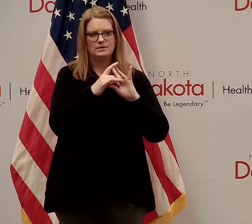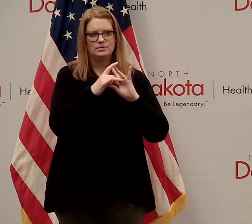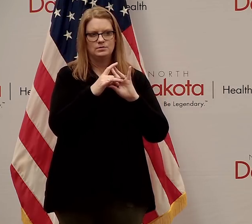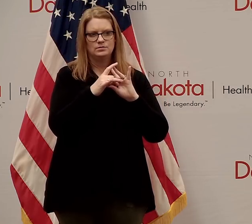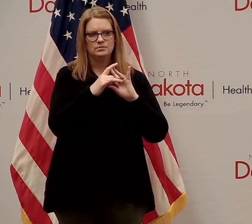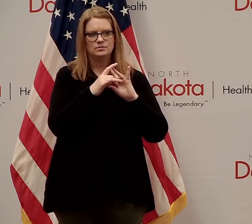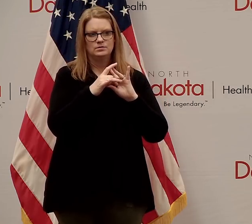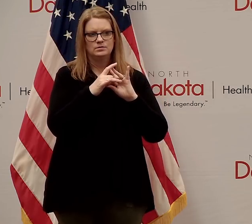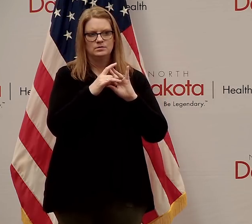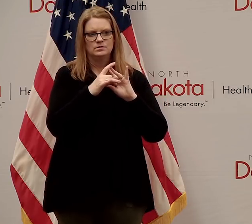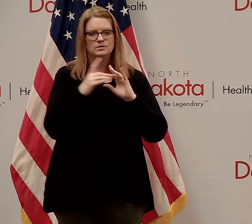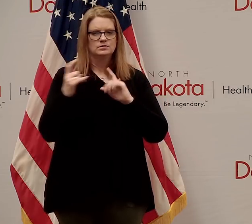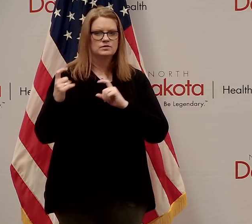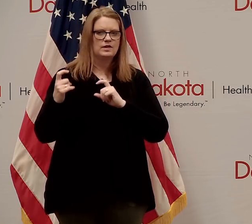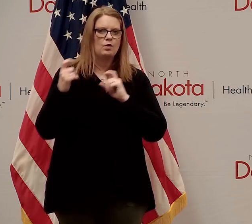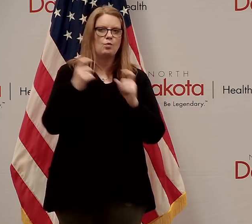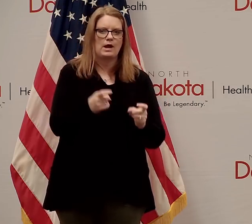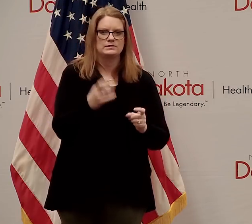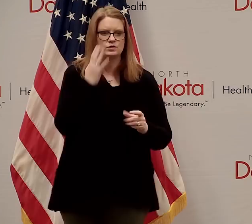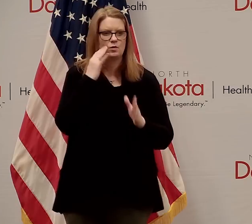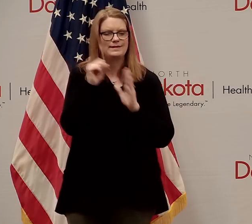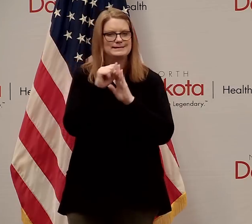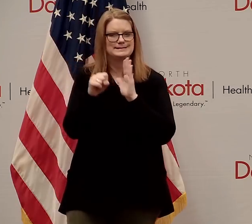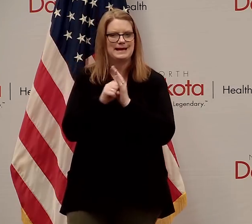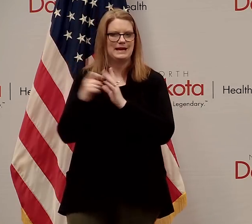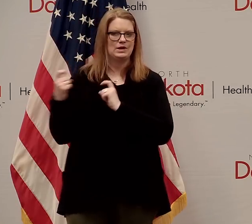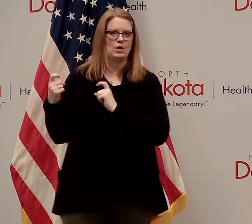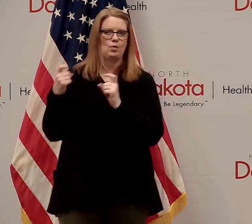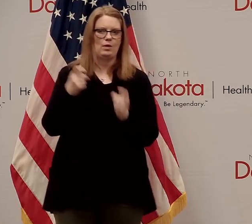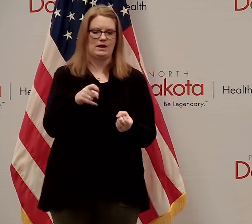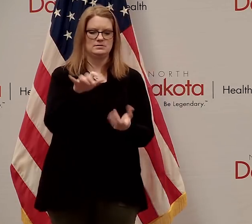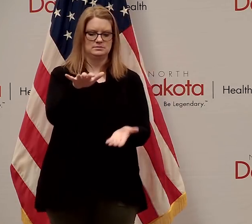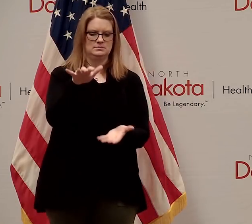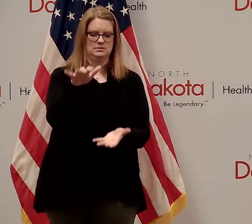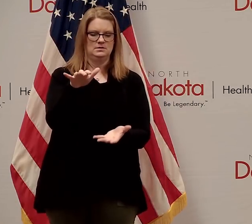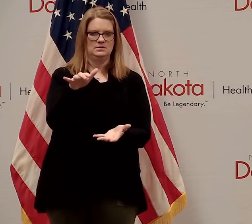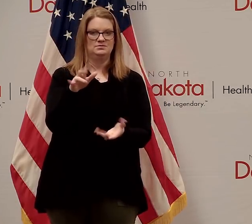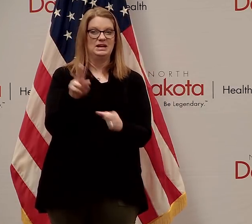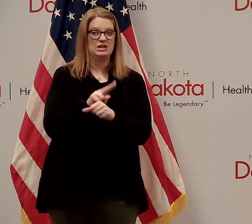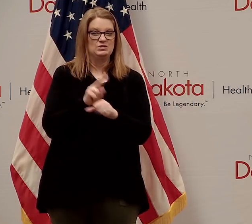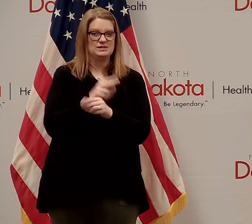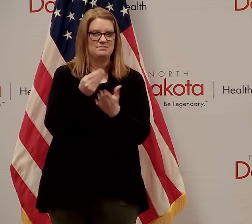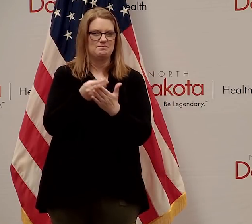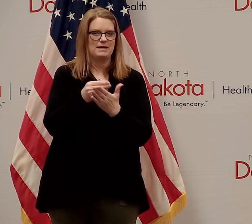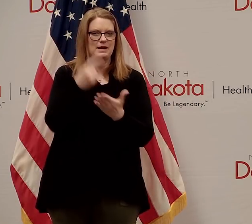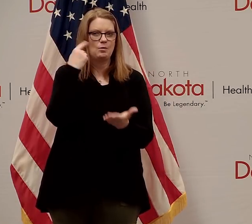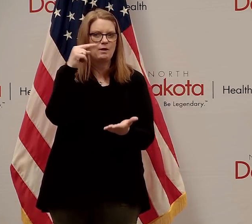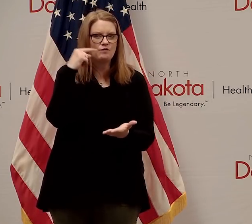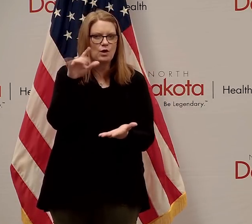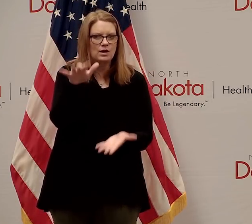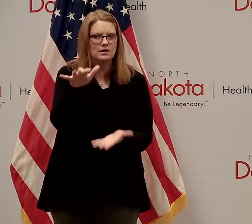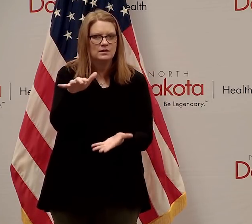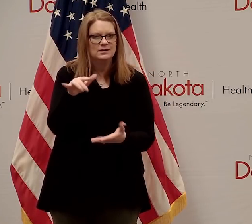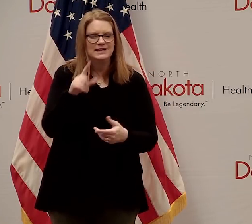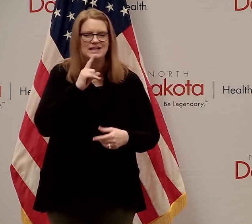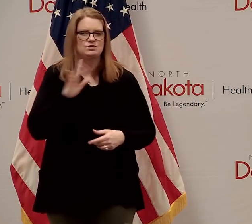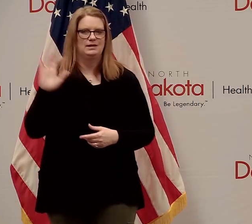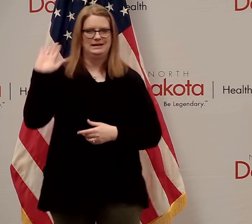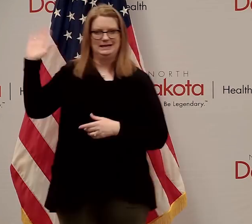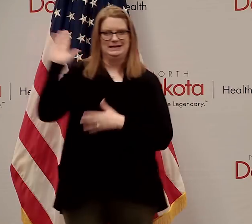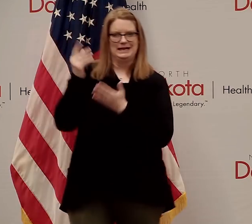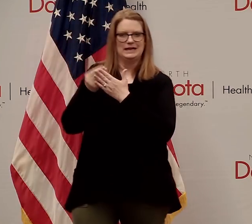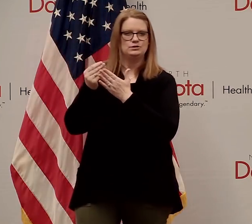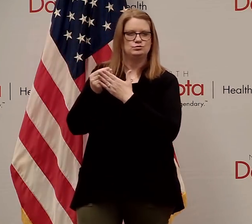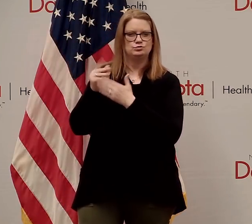that were given to each of the states in terms of what that could be used for. And this is one of the things that it's really a Treasury decision, but something I